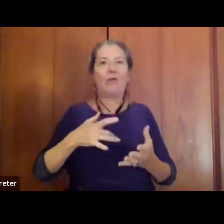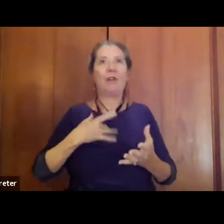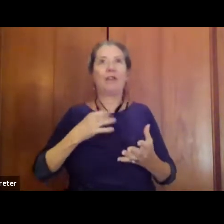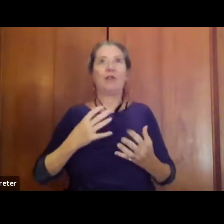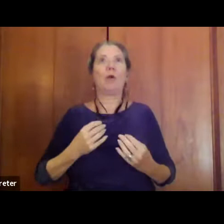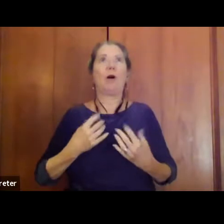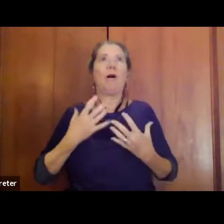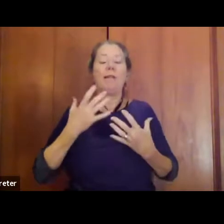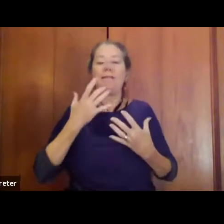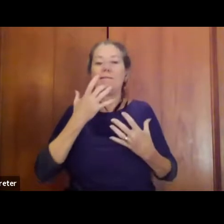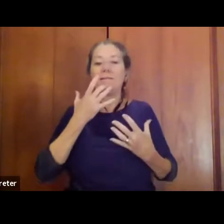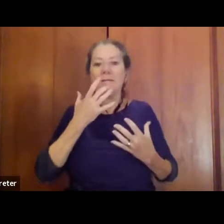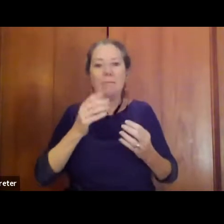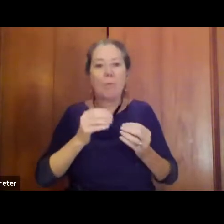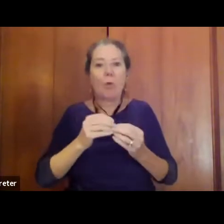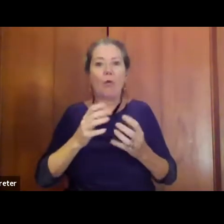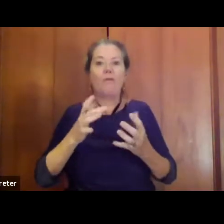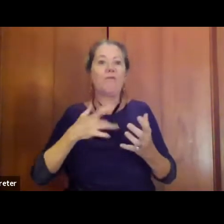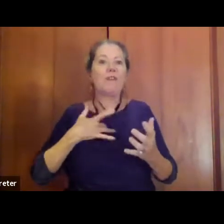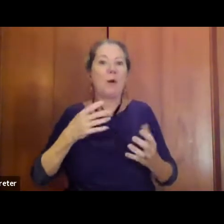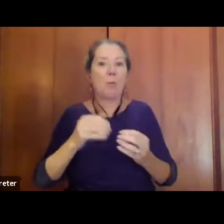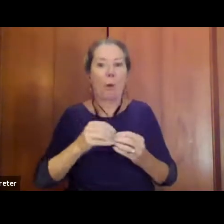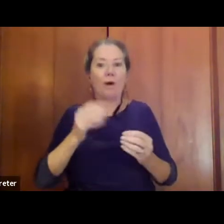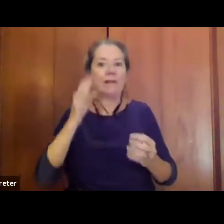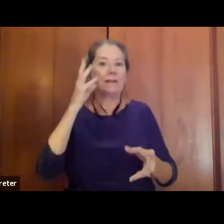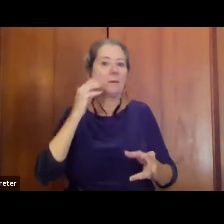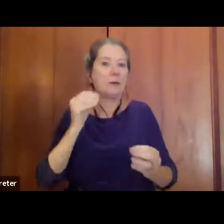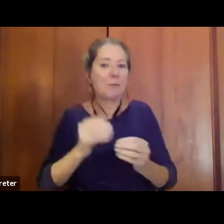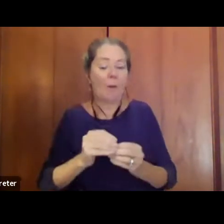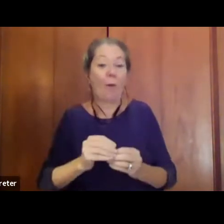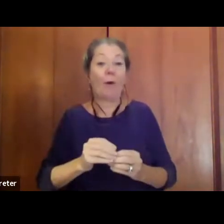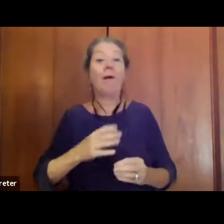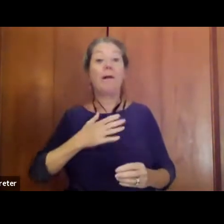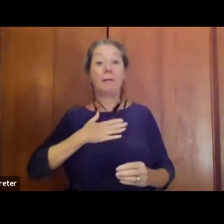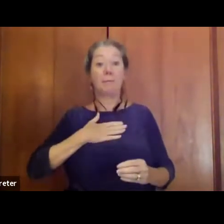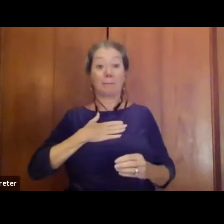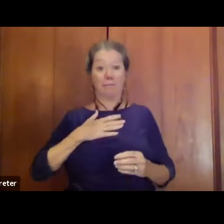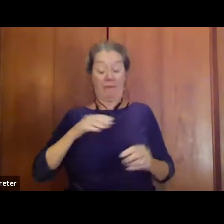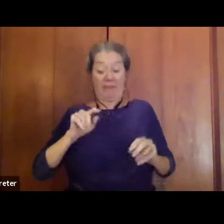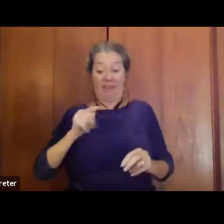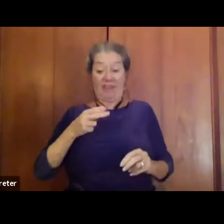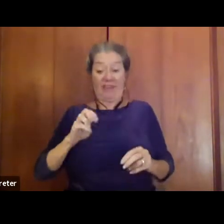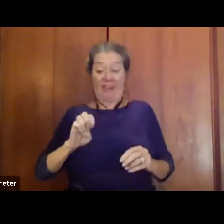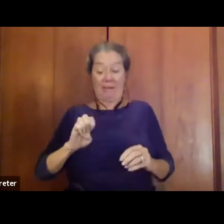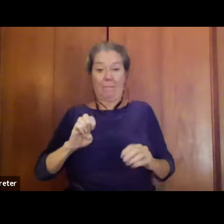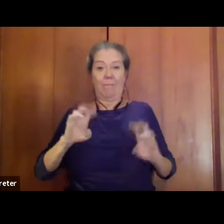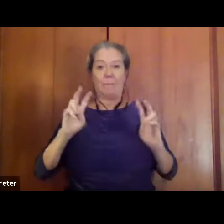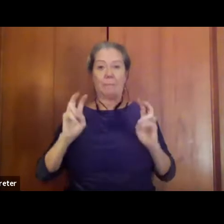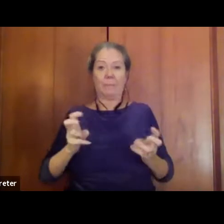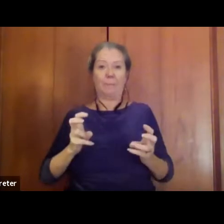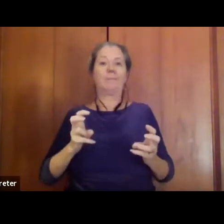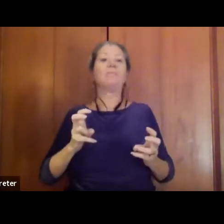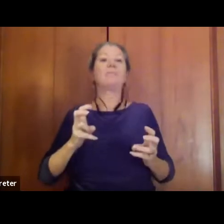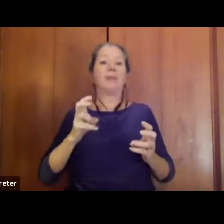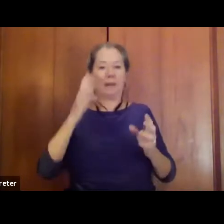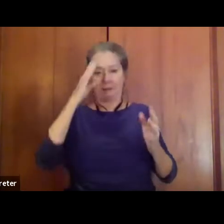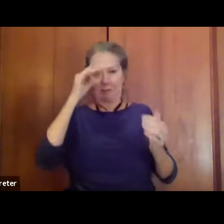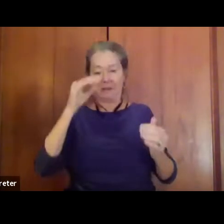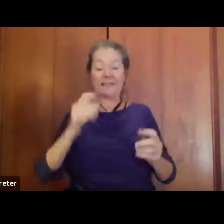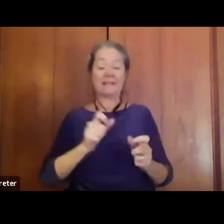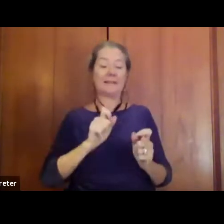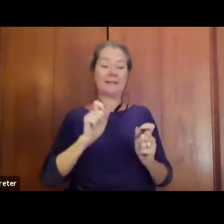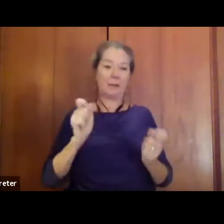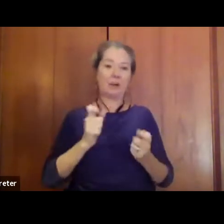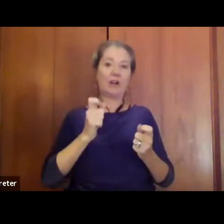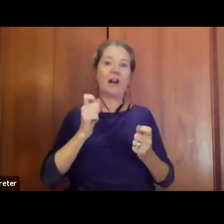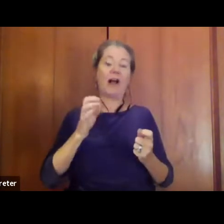more. This year's Hispanic Heritage Month theme is Esperanza, a celebration of Hispanic heritage and hope, which I